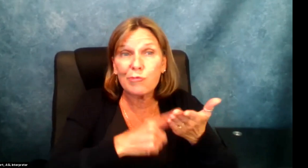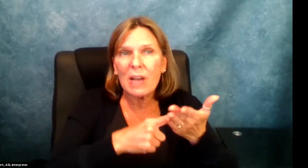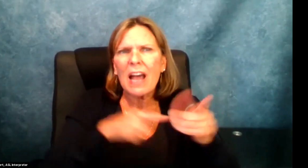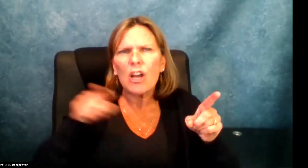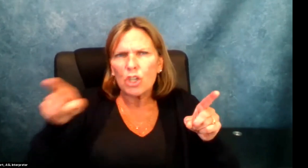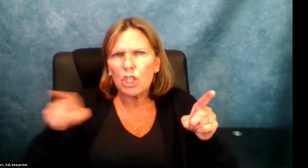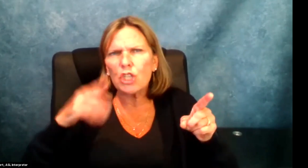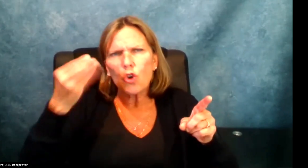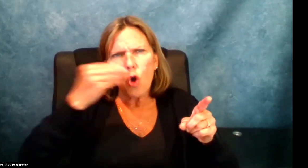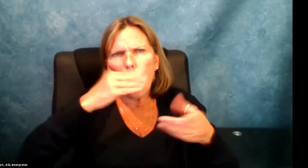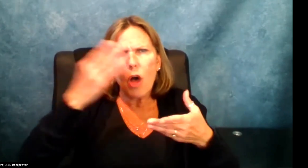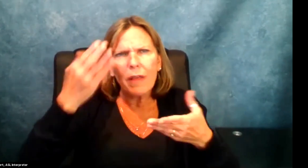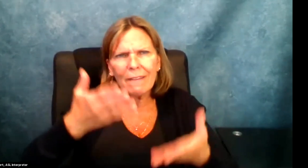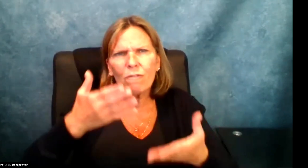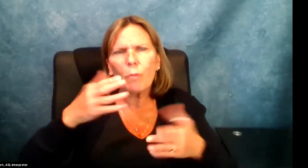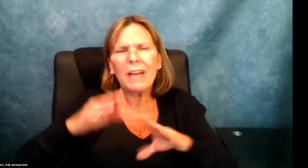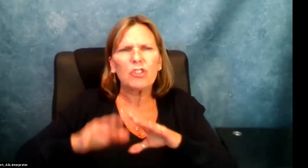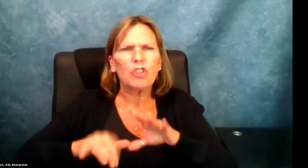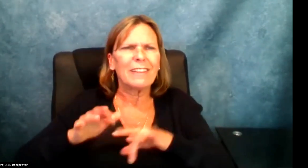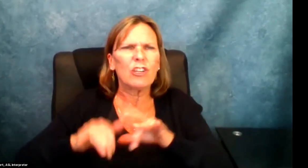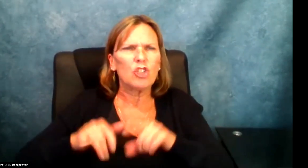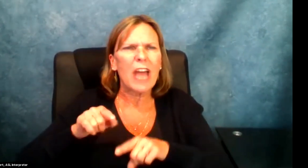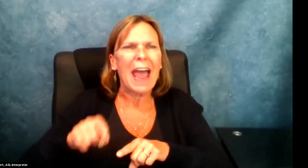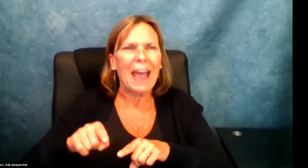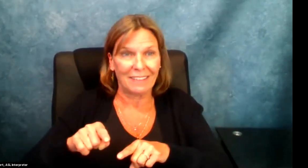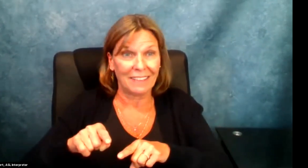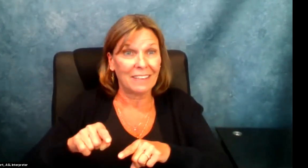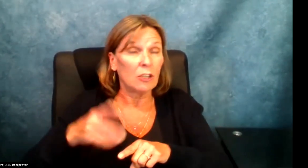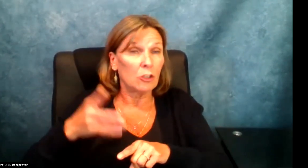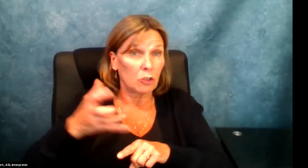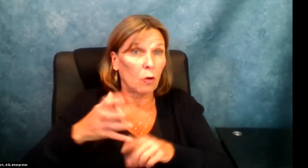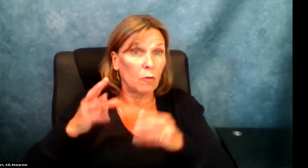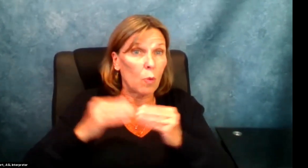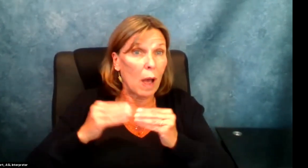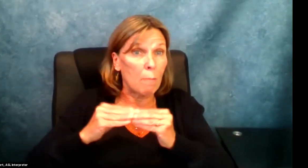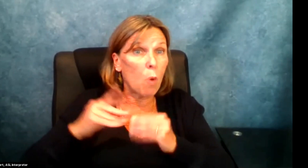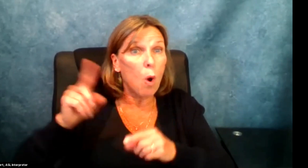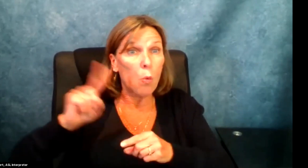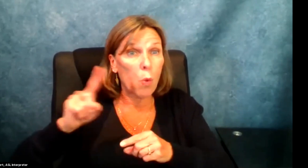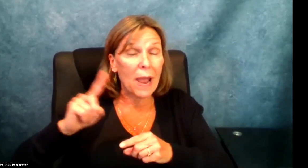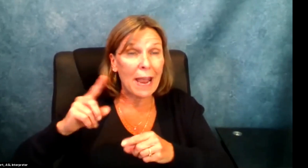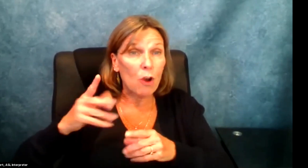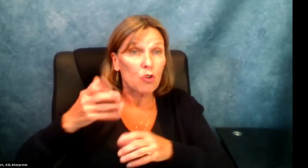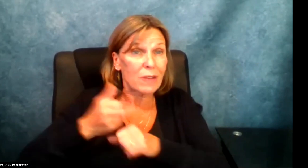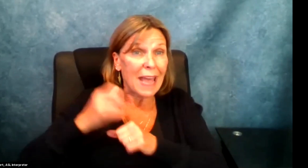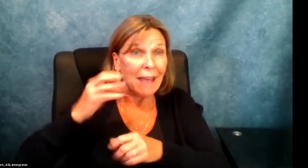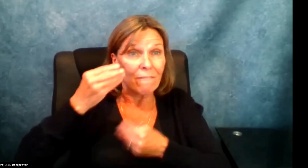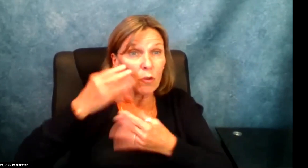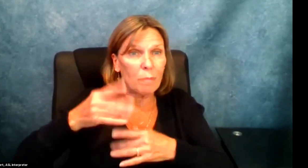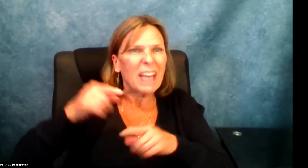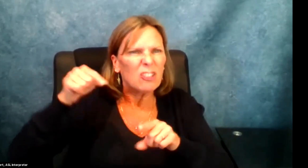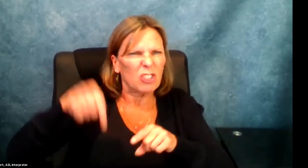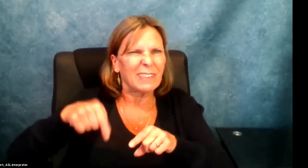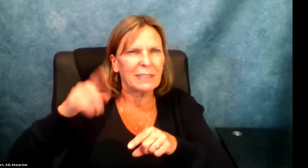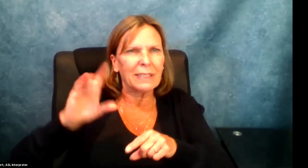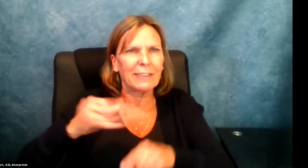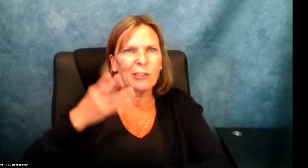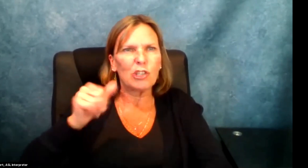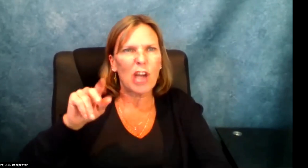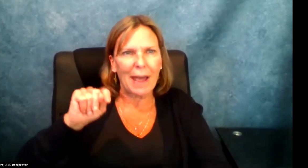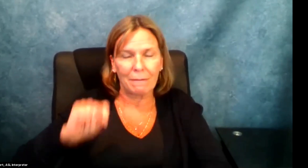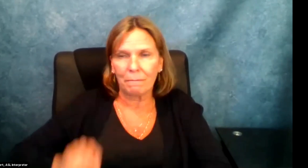if people are interested, there's the real-time answer that I did not have and Dr. Bell didn't